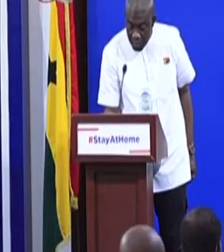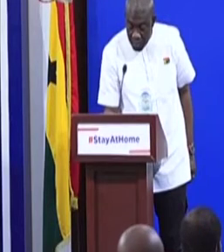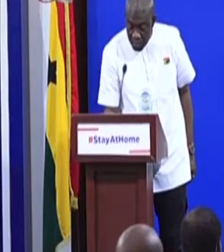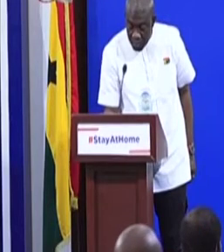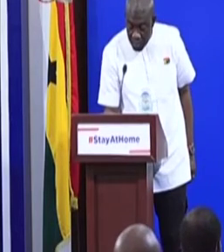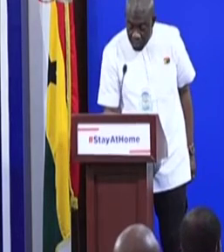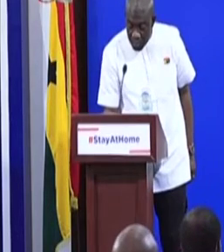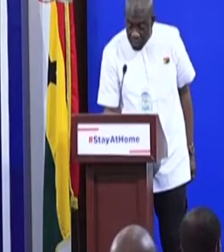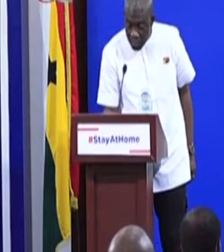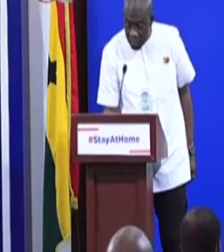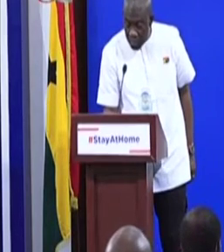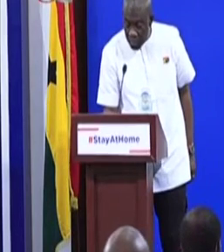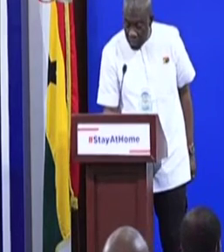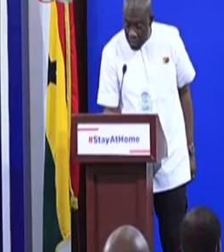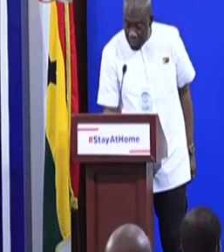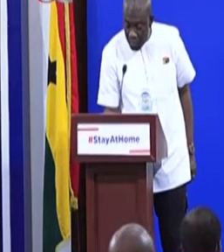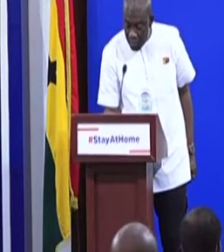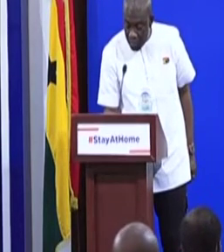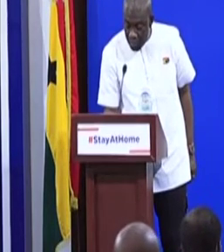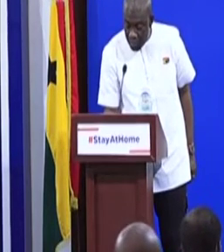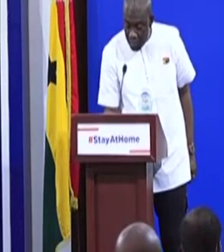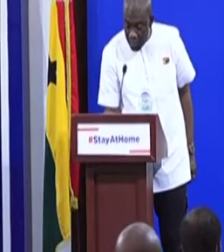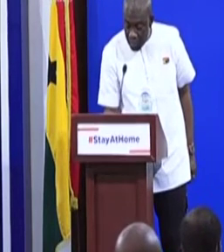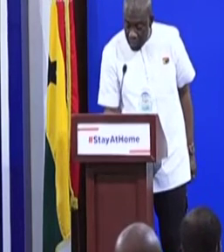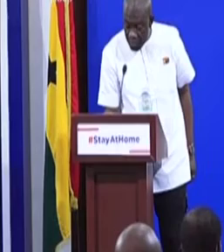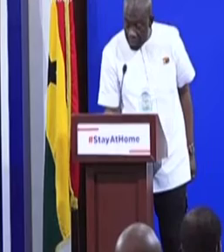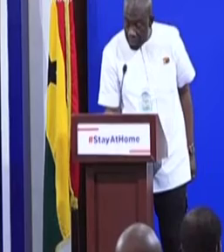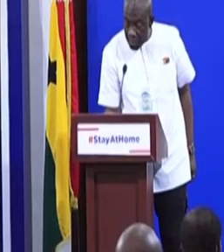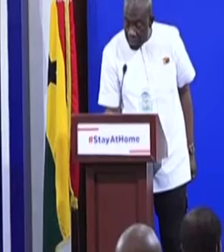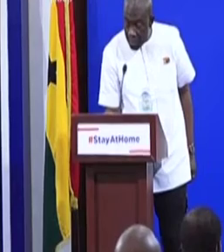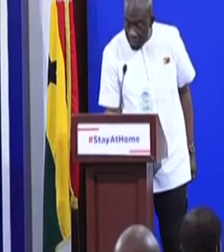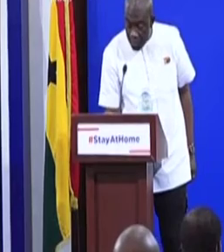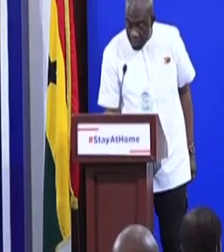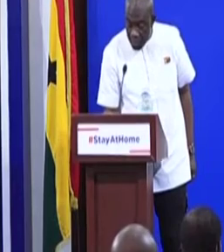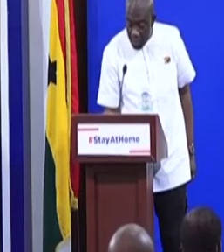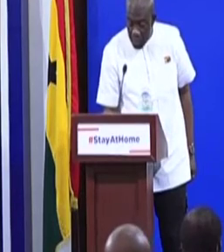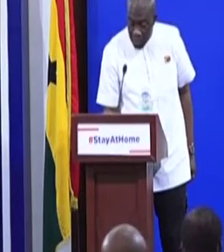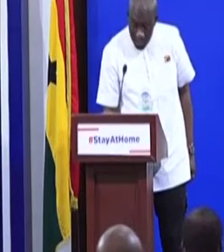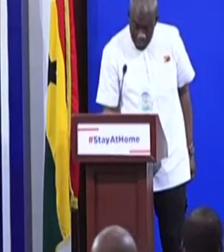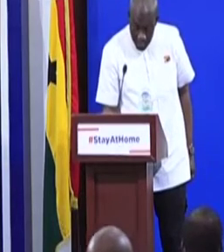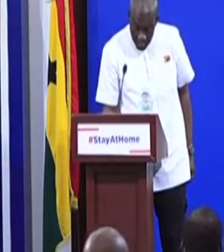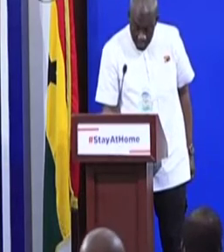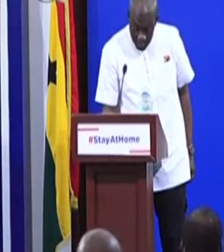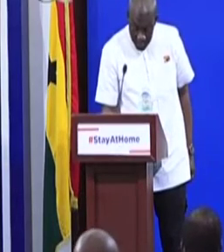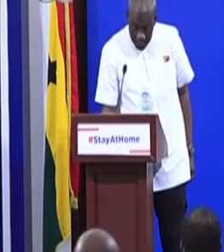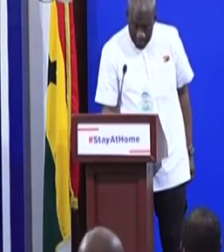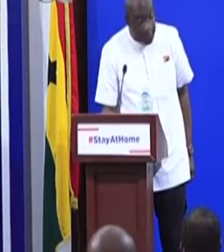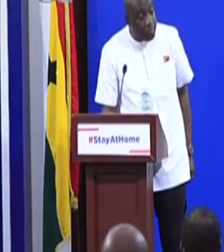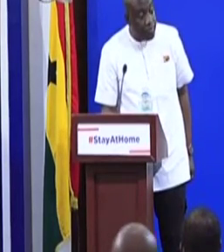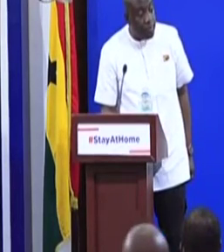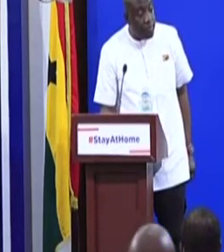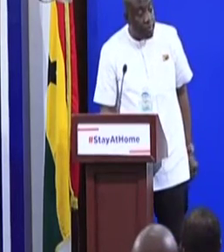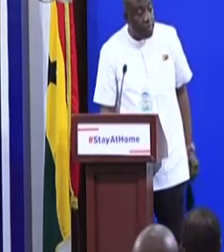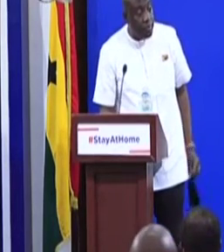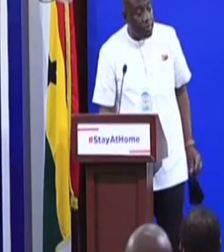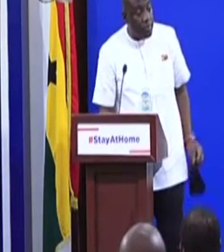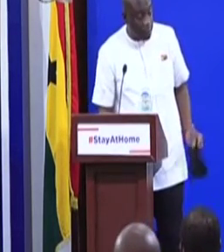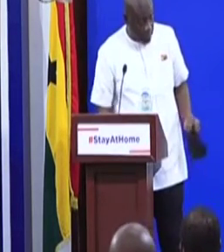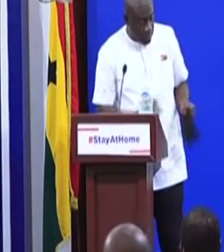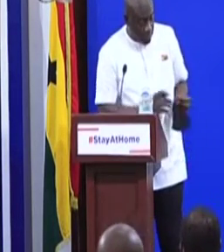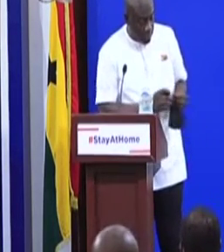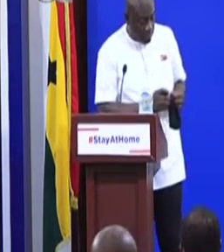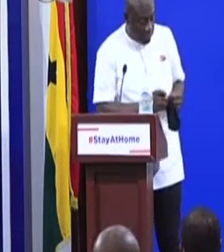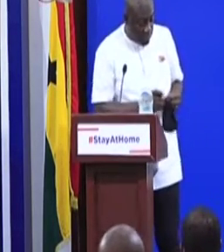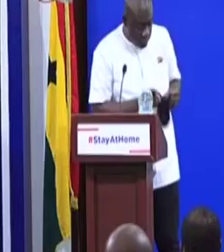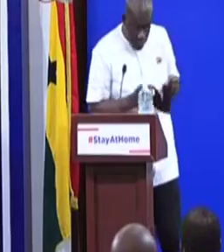persons with disability or children with special needs. Are there any arrangement for such children who are home visually impaired